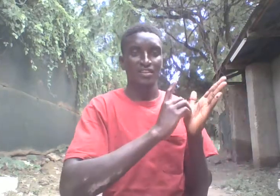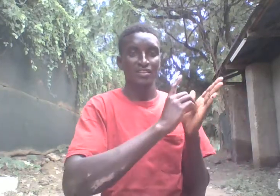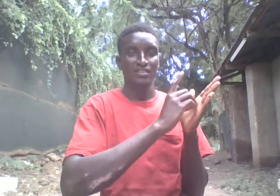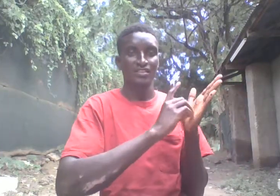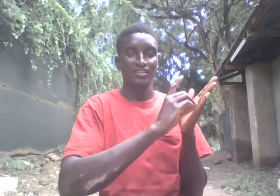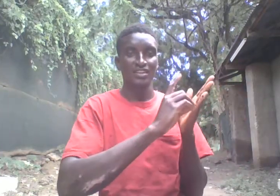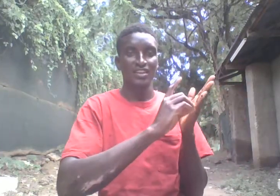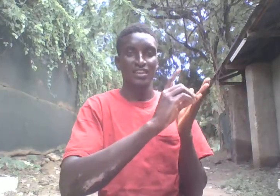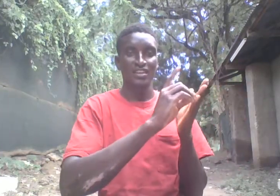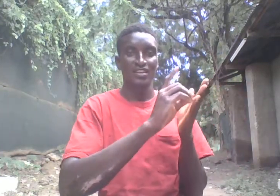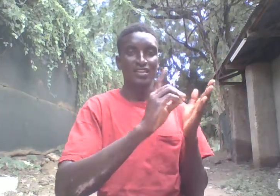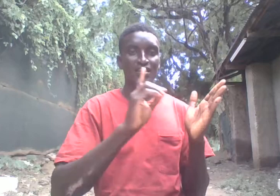designer,